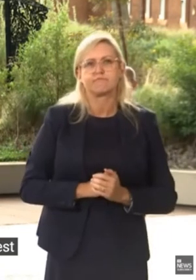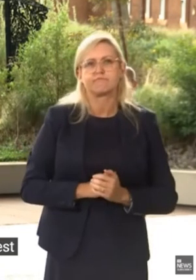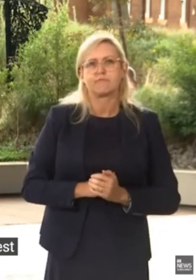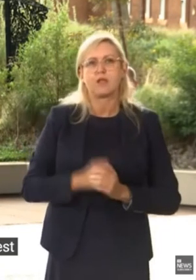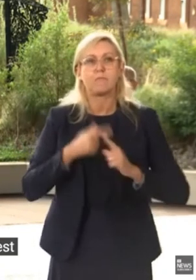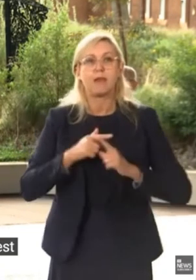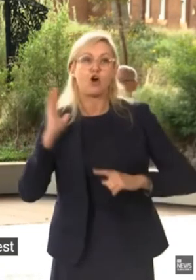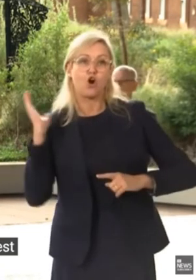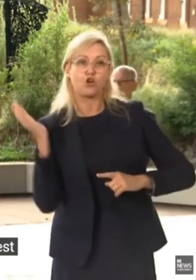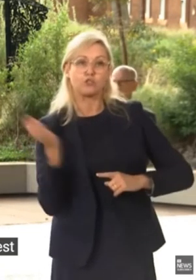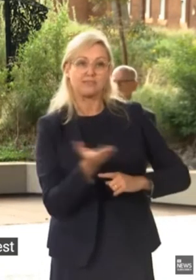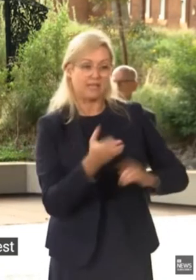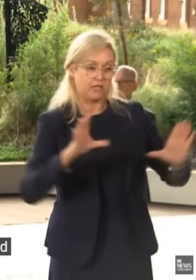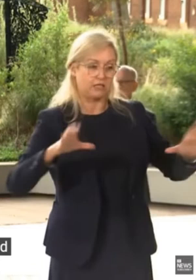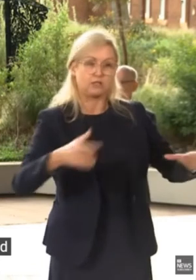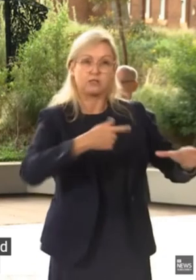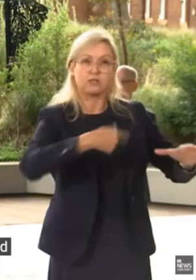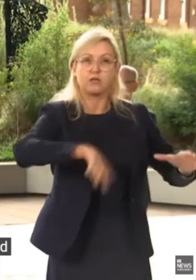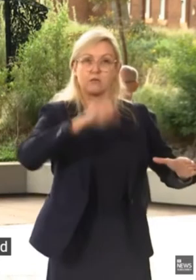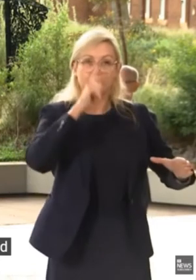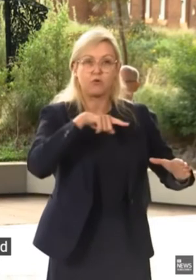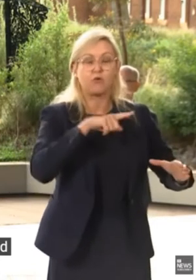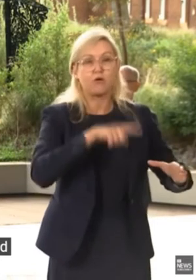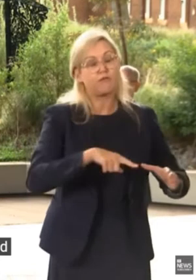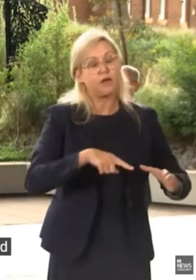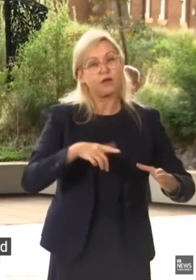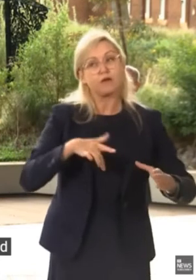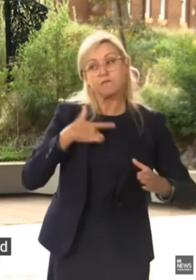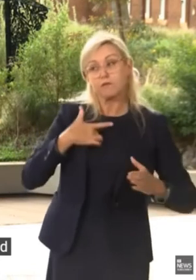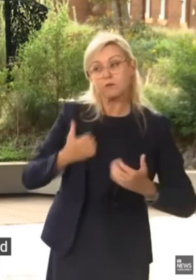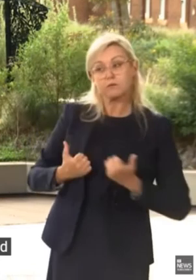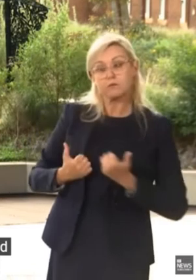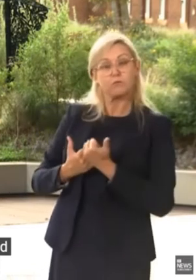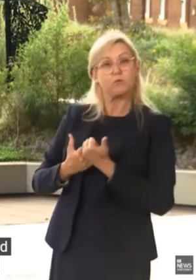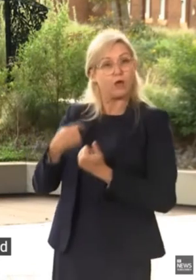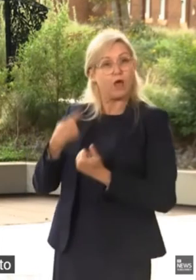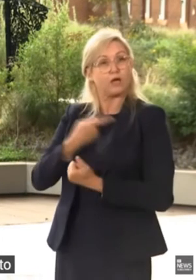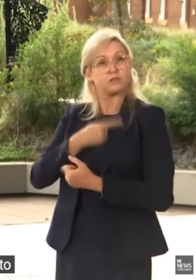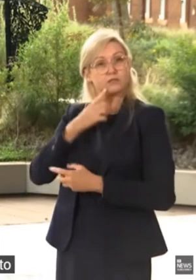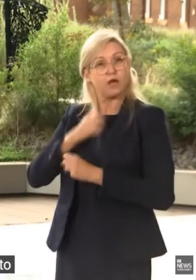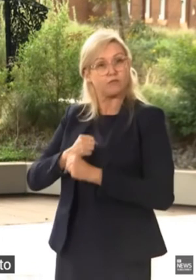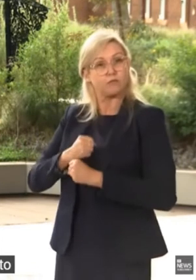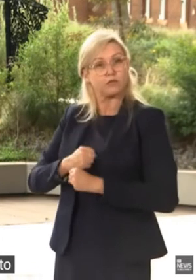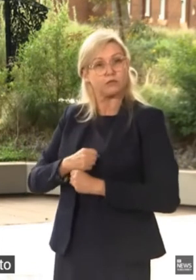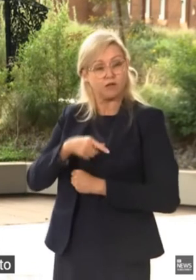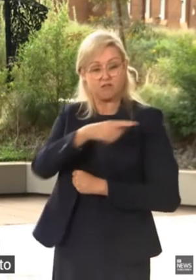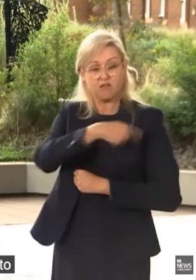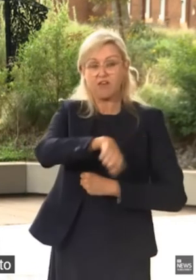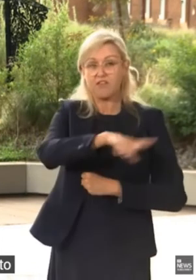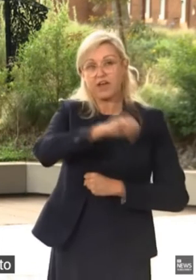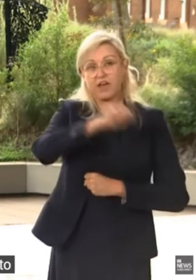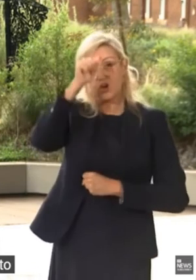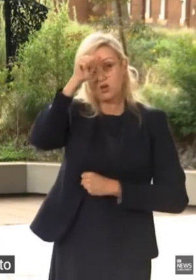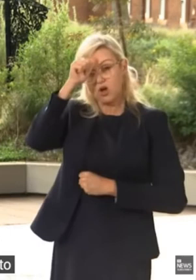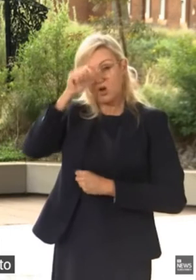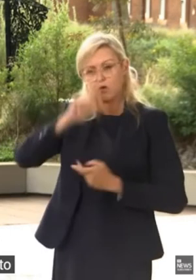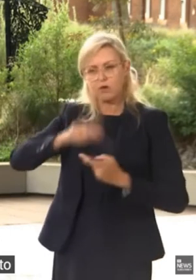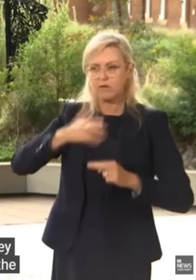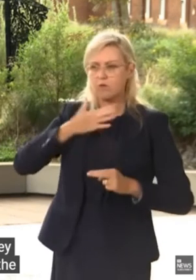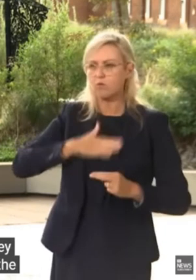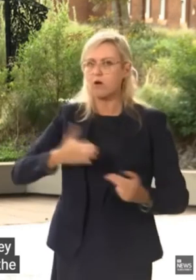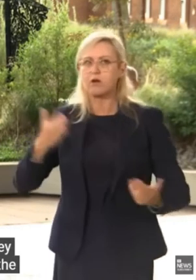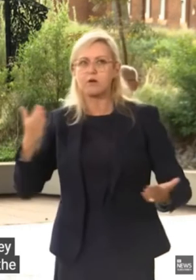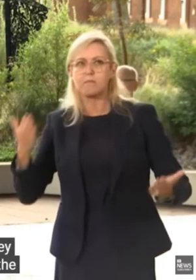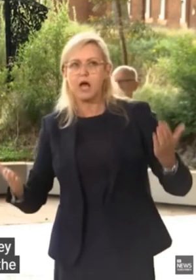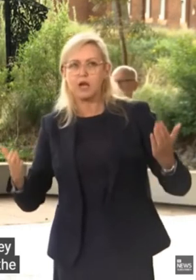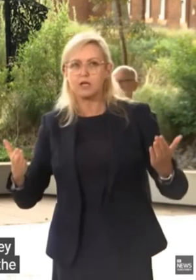the hospitality industry is they're very supportive of the approach that the government is taking. They know as well, in order to get the balance